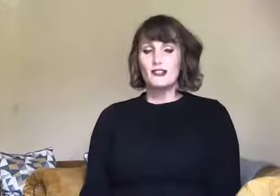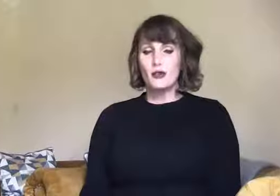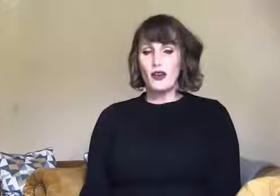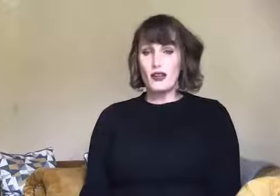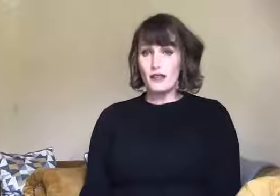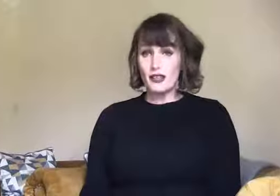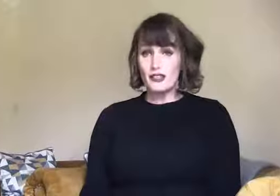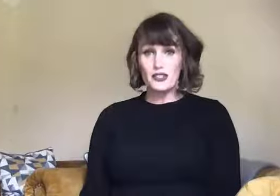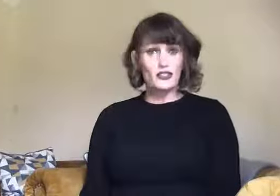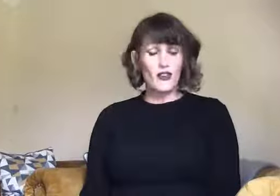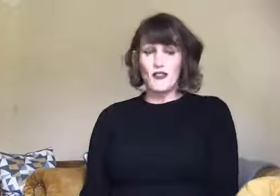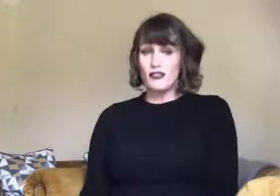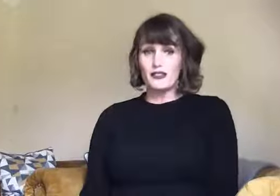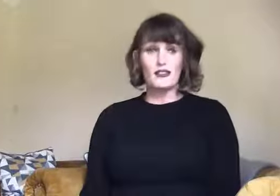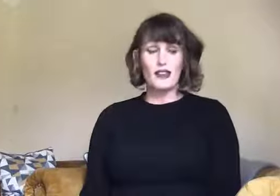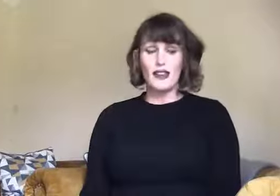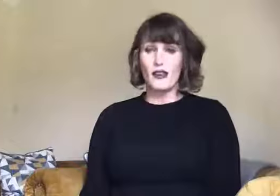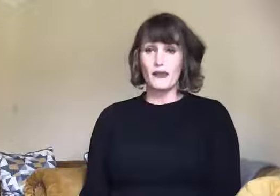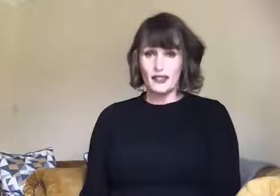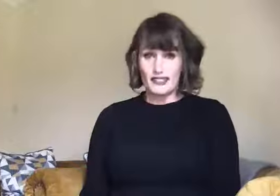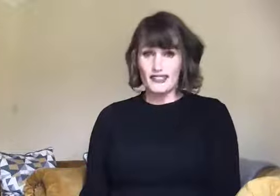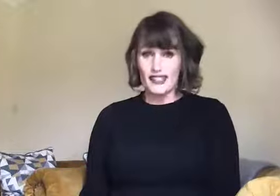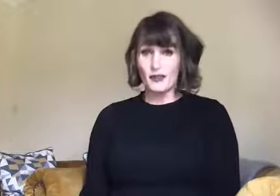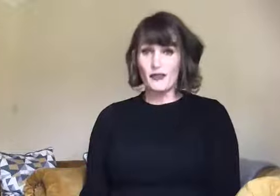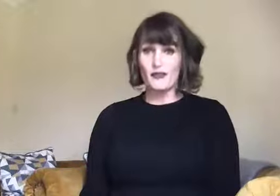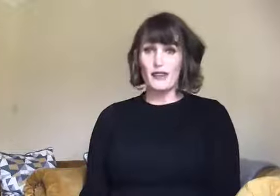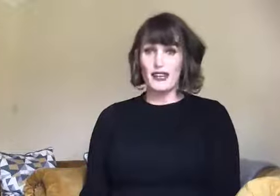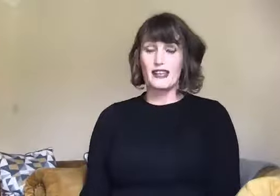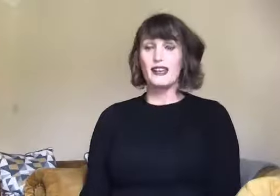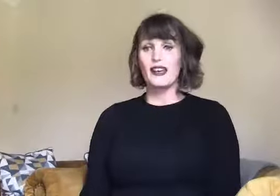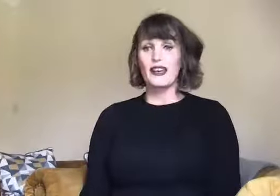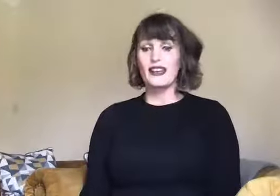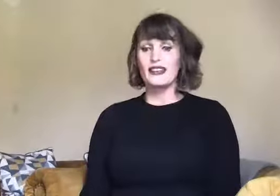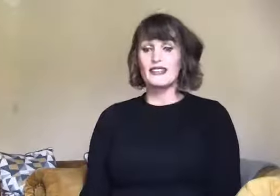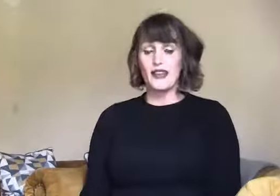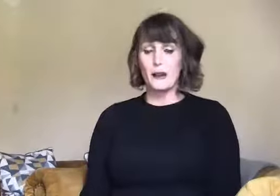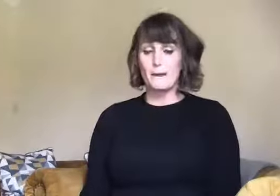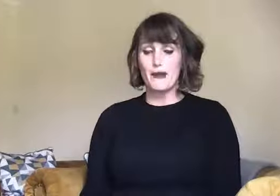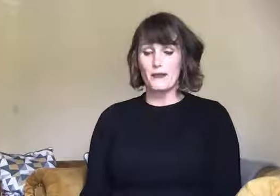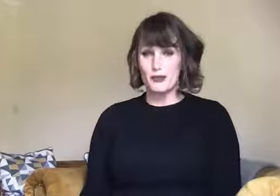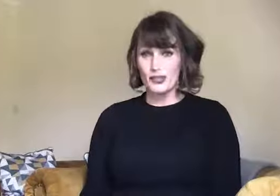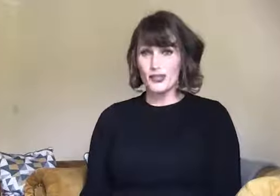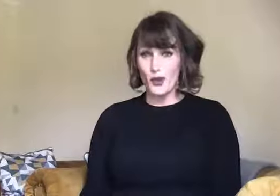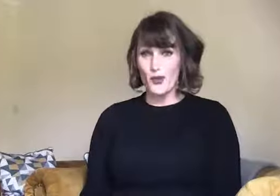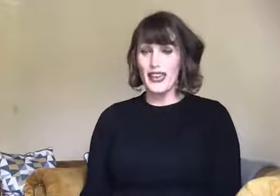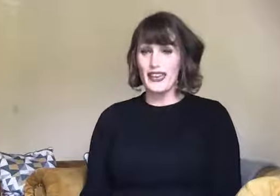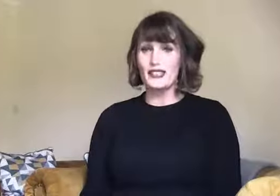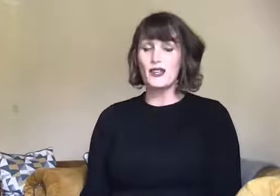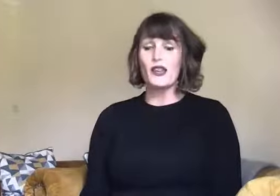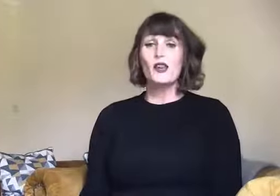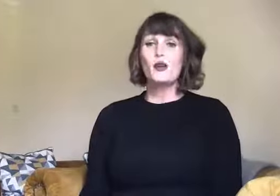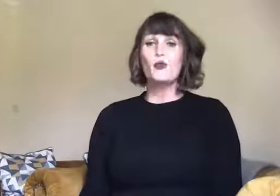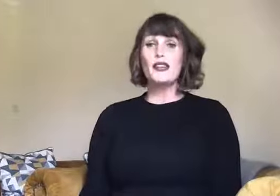So I'm going to just start because it's now 3, and I'm just going to go ahead with